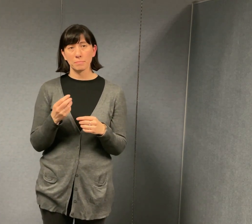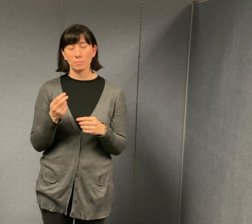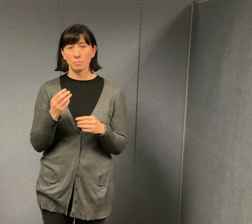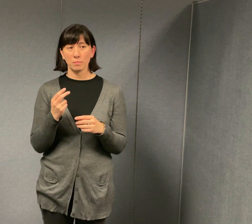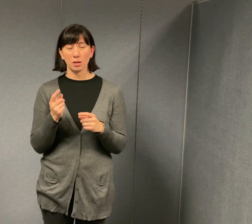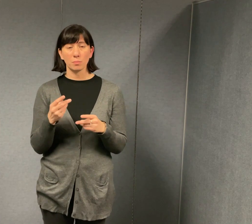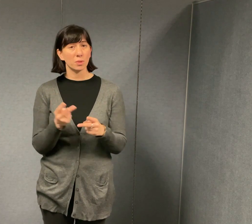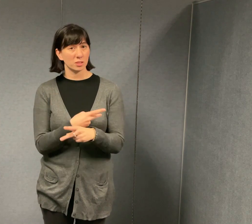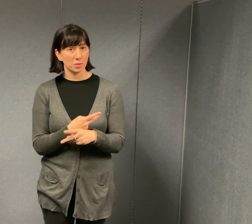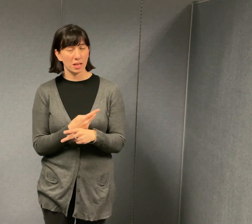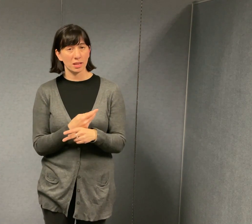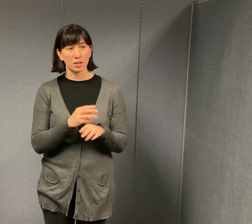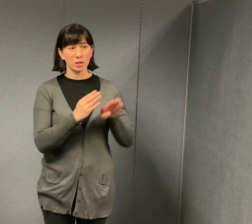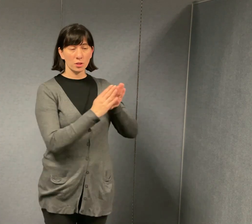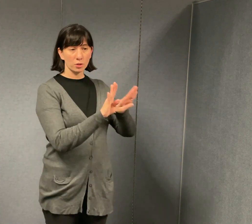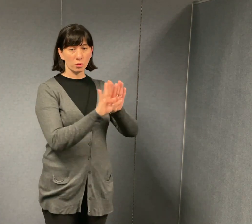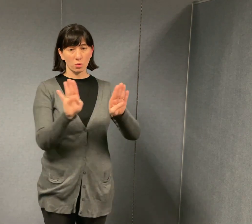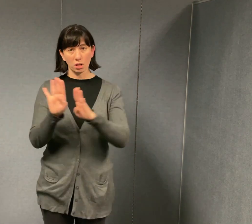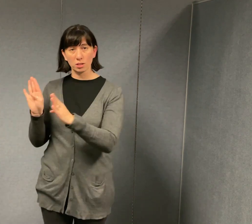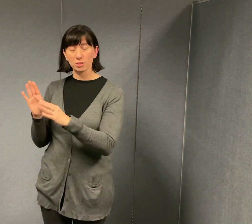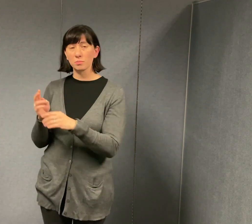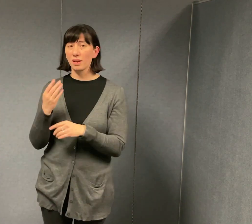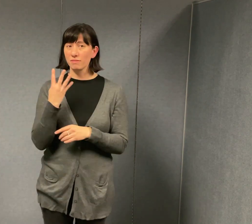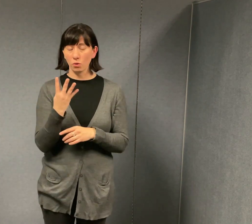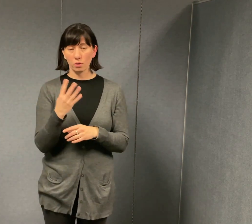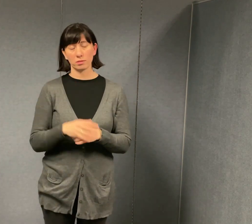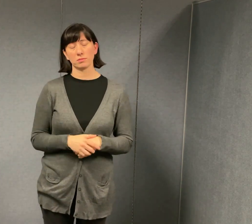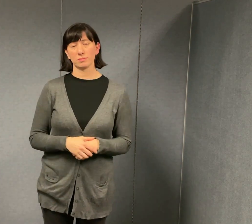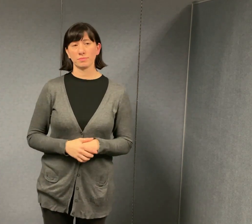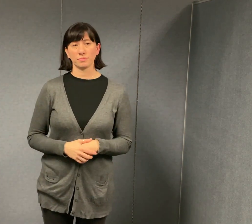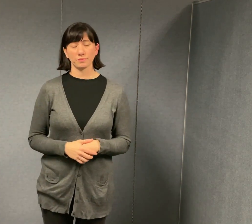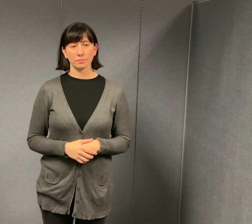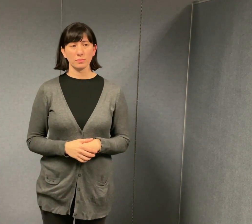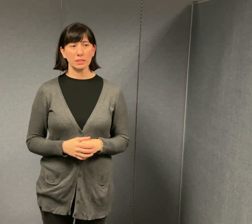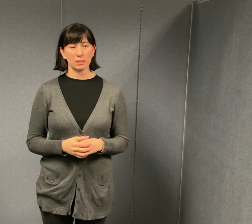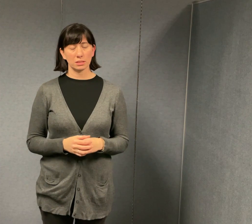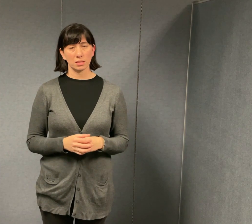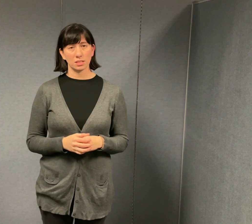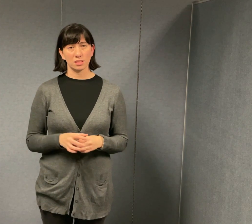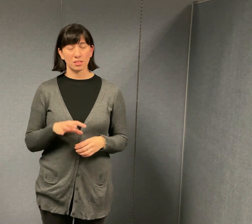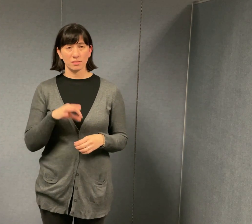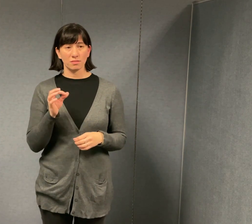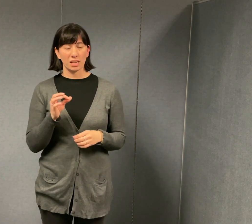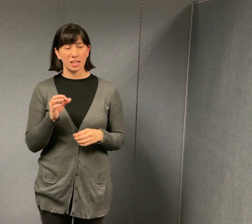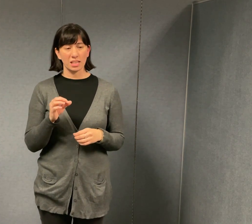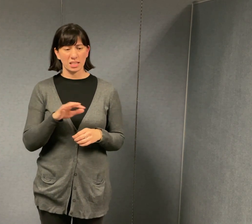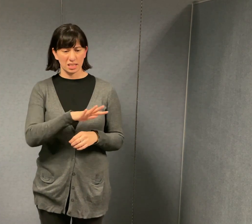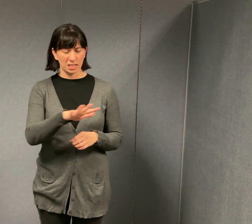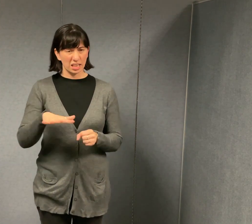All right, let's review together. To calculate the area of one side,